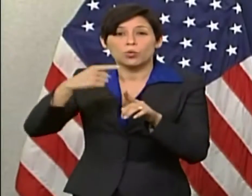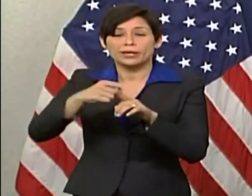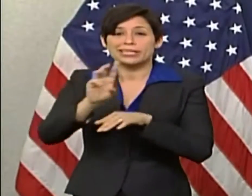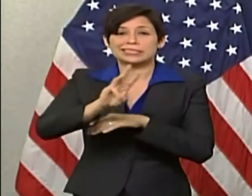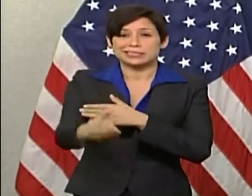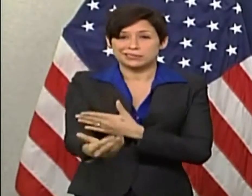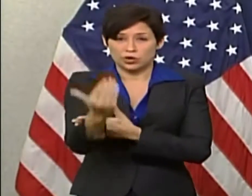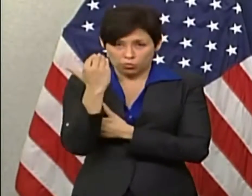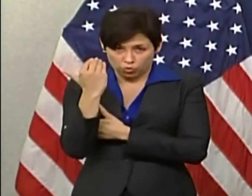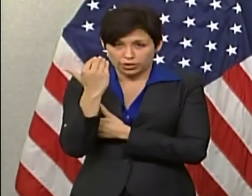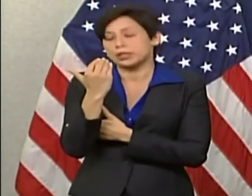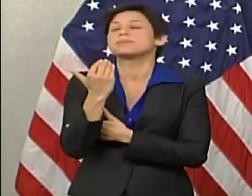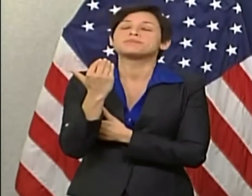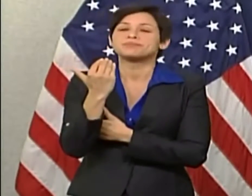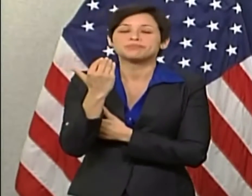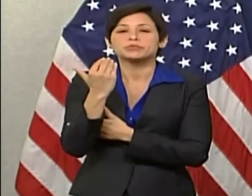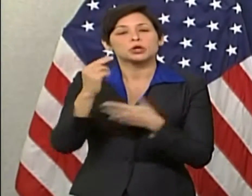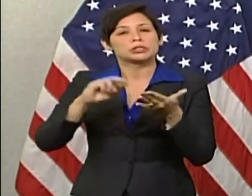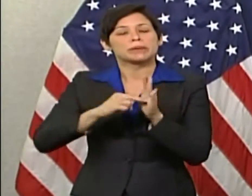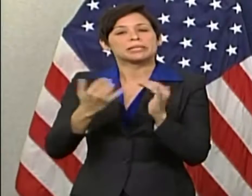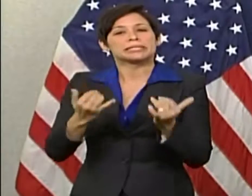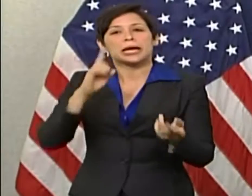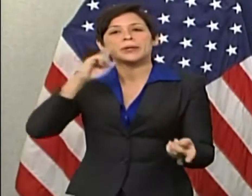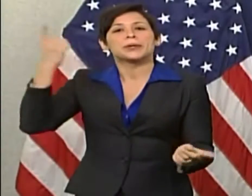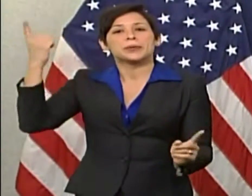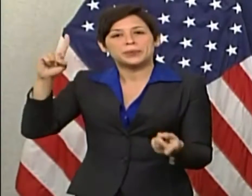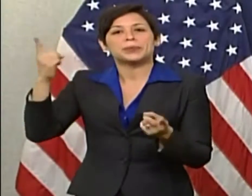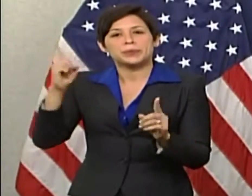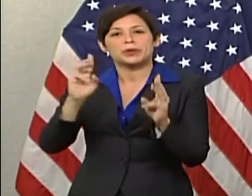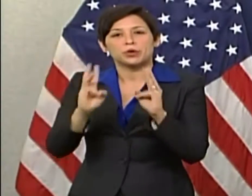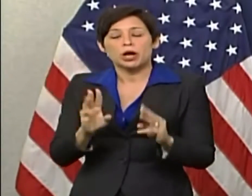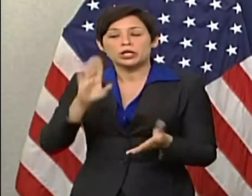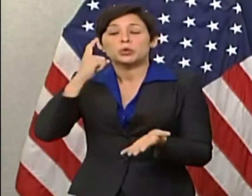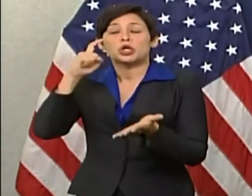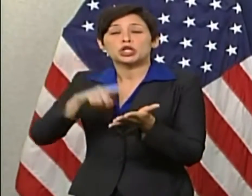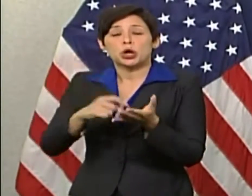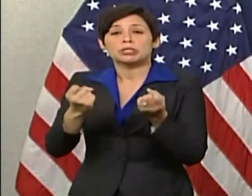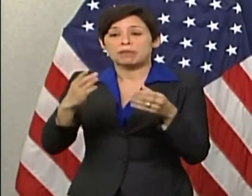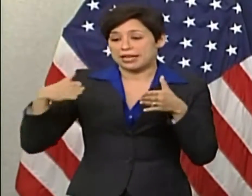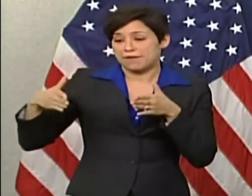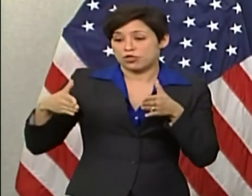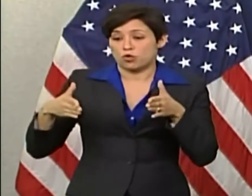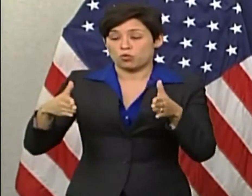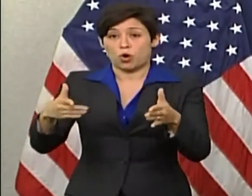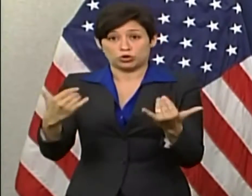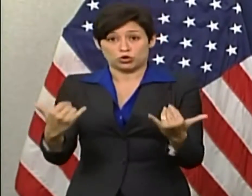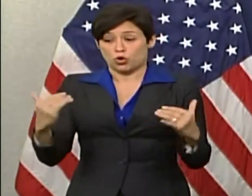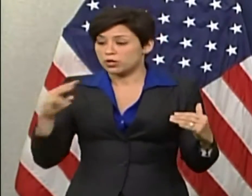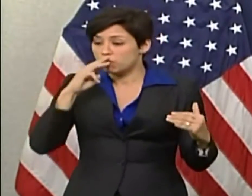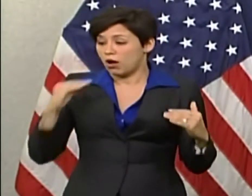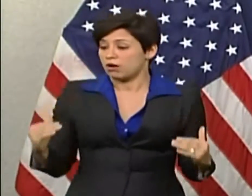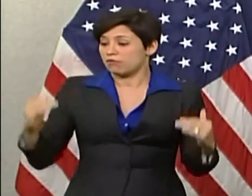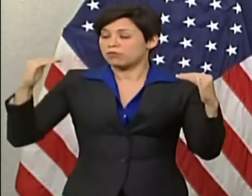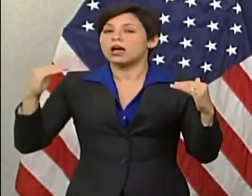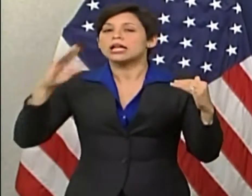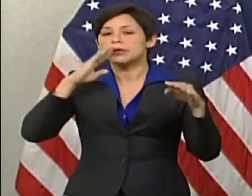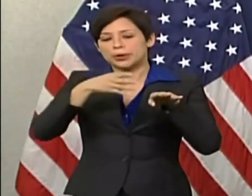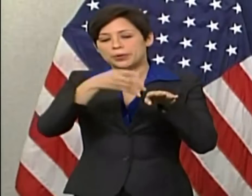we're heading down, and you'll see a lot of the roads that have currently flooded. The water will drain